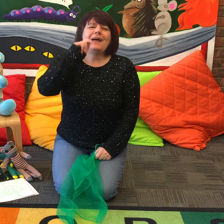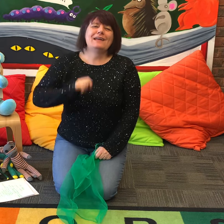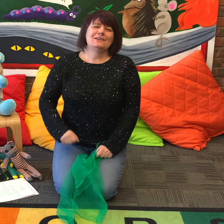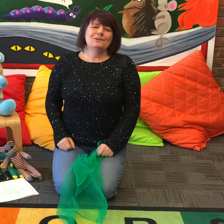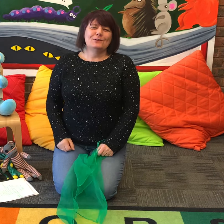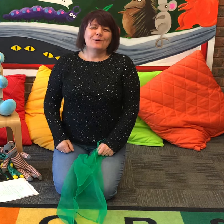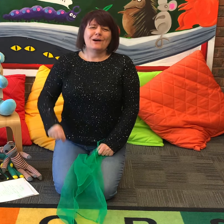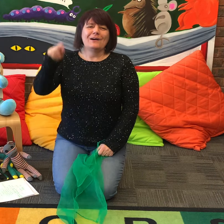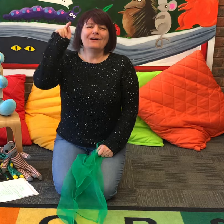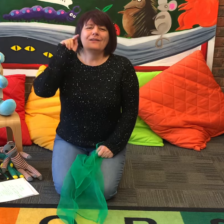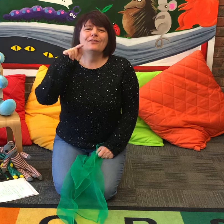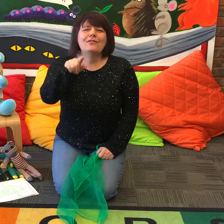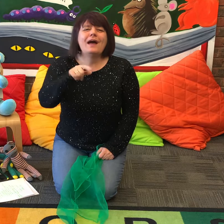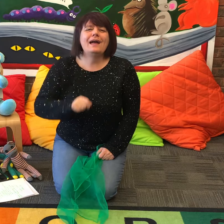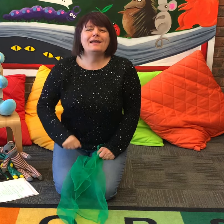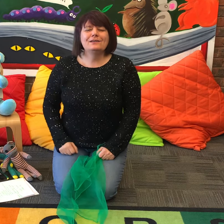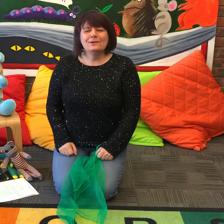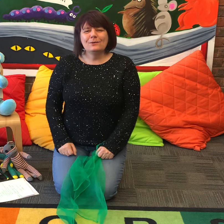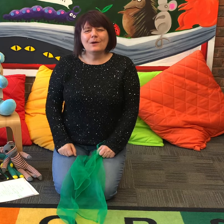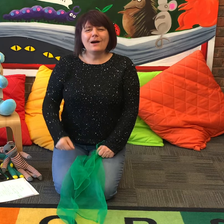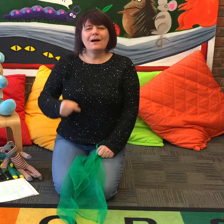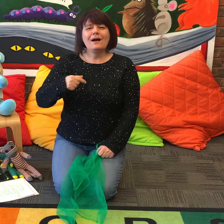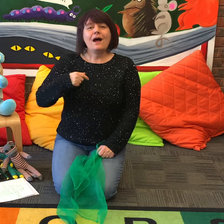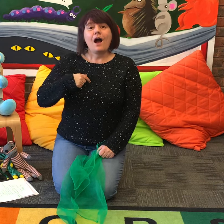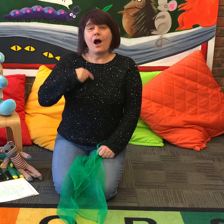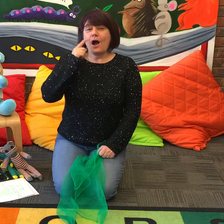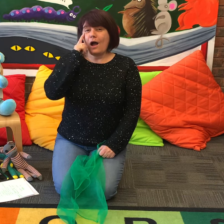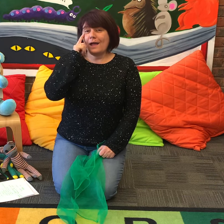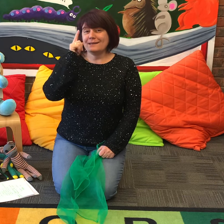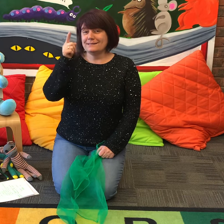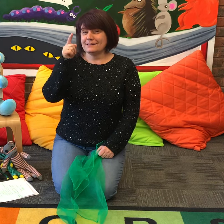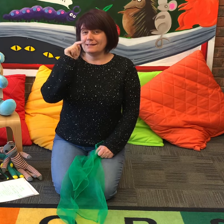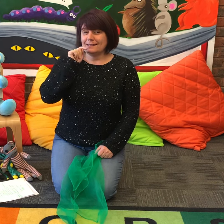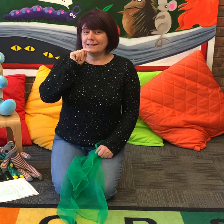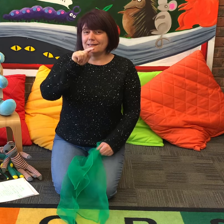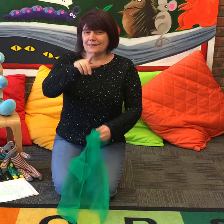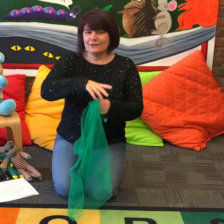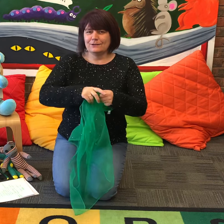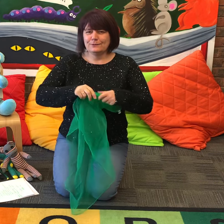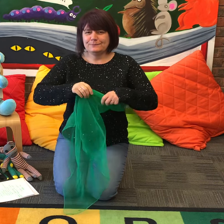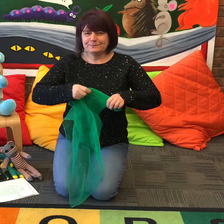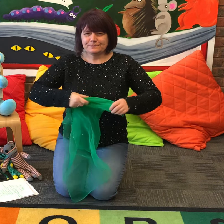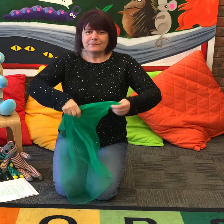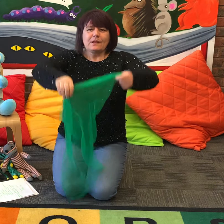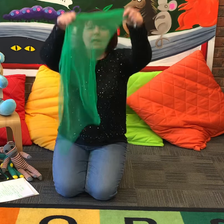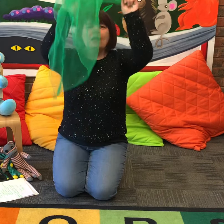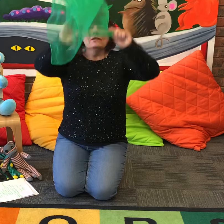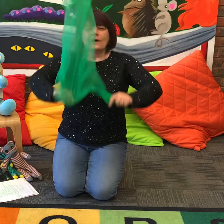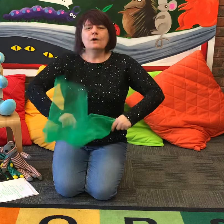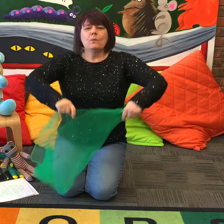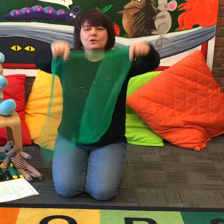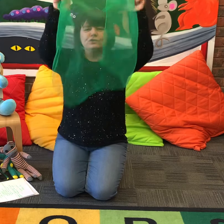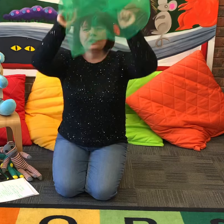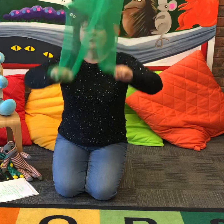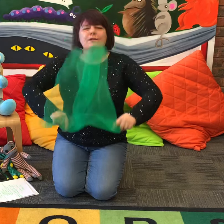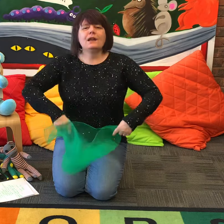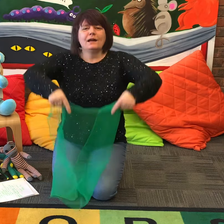you are. There you are. I see you. The washing on the line